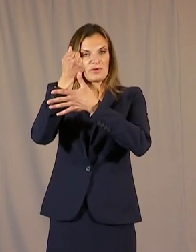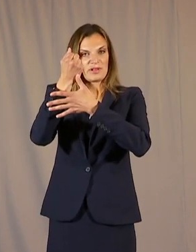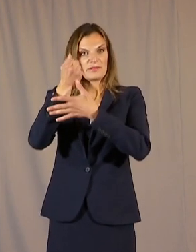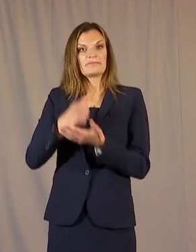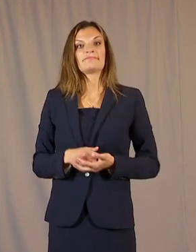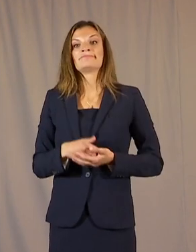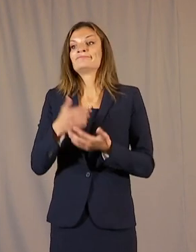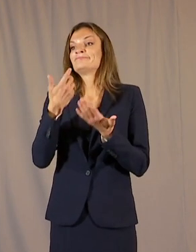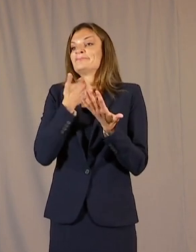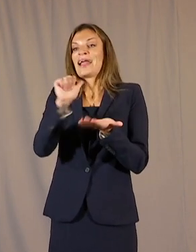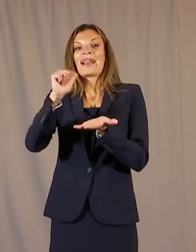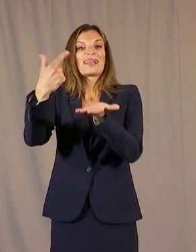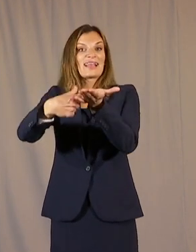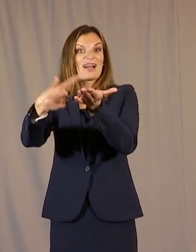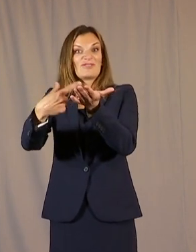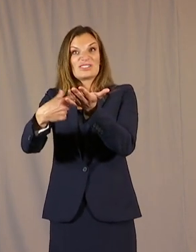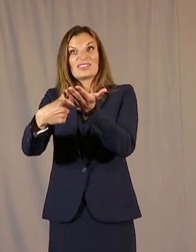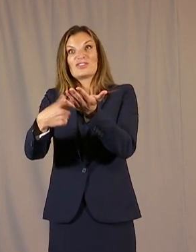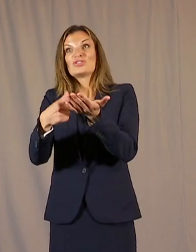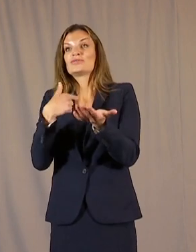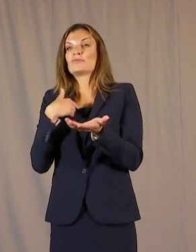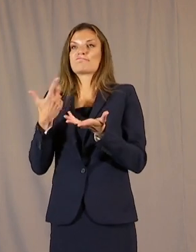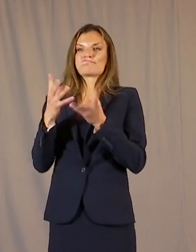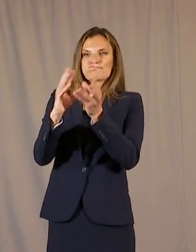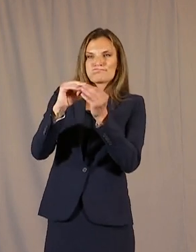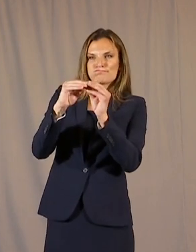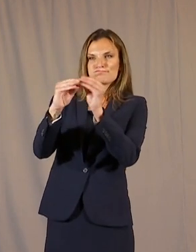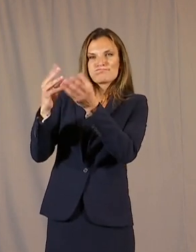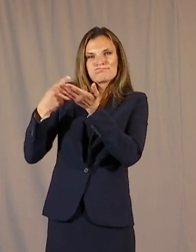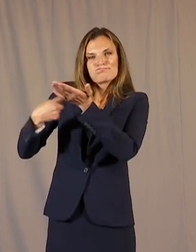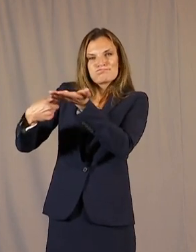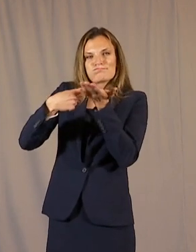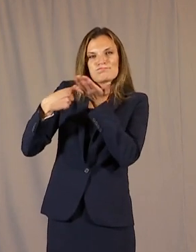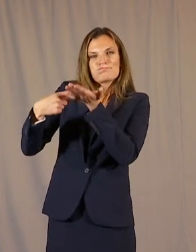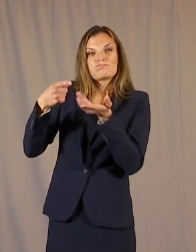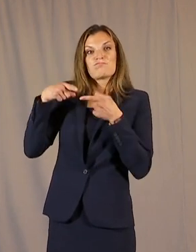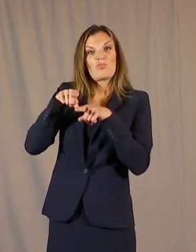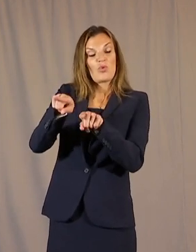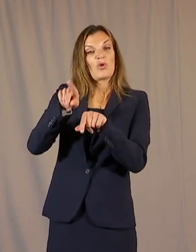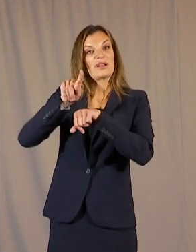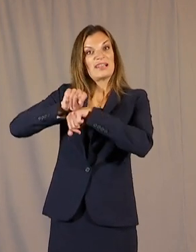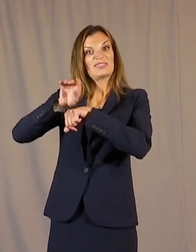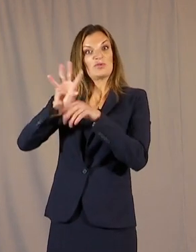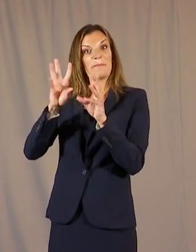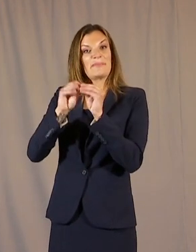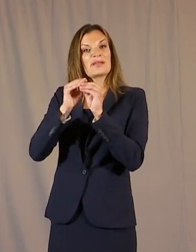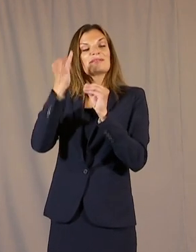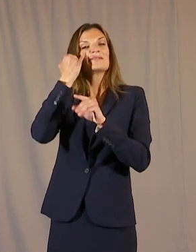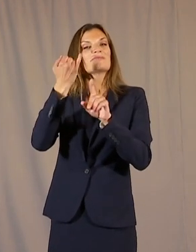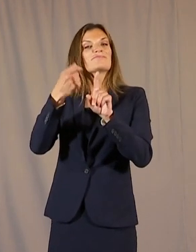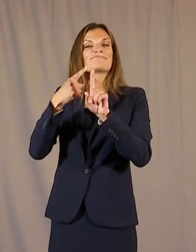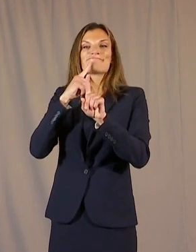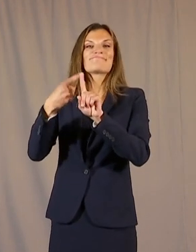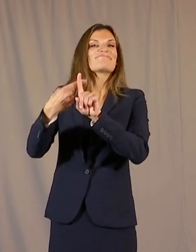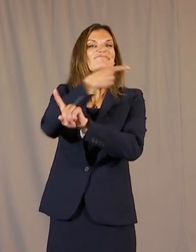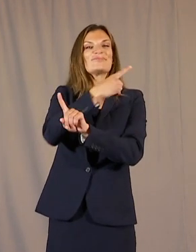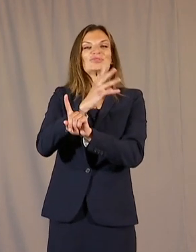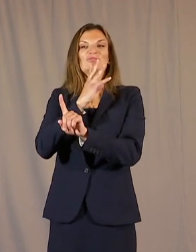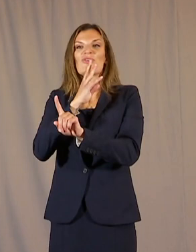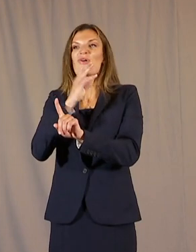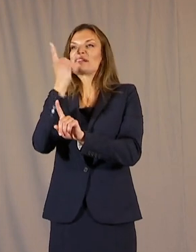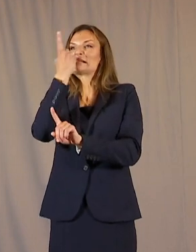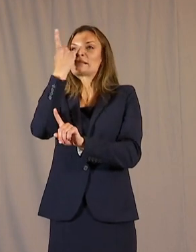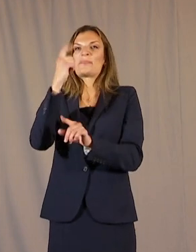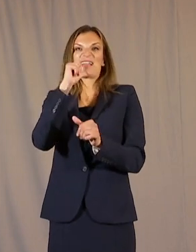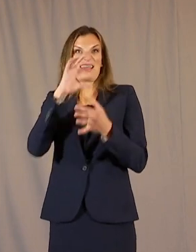were talking about didn't have an impact on that objective, we quickly dismissed it and move to something that was going to have an impact. So I